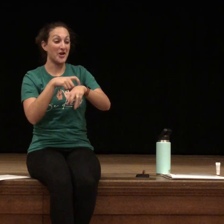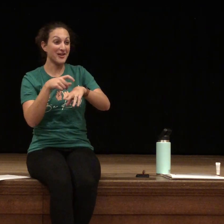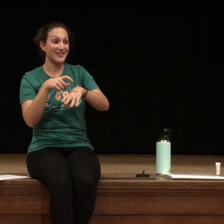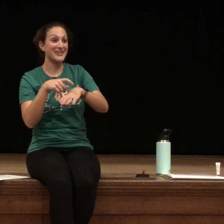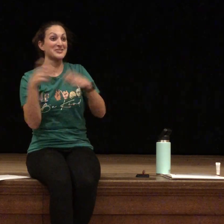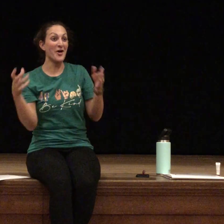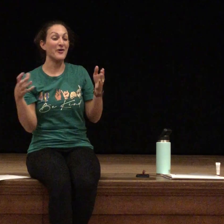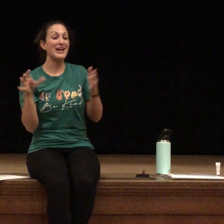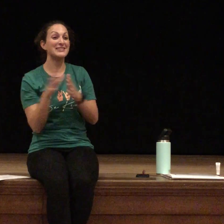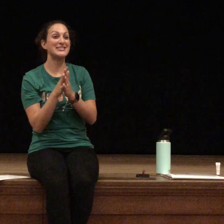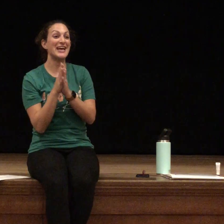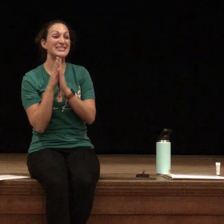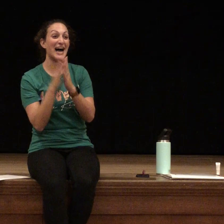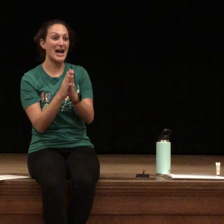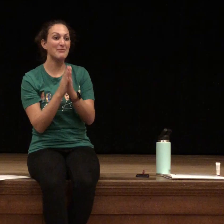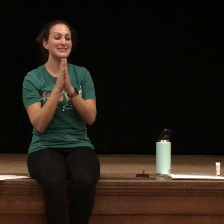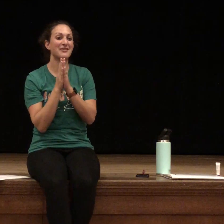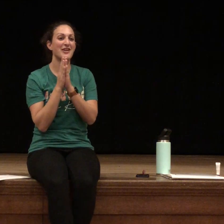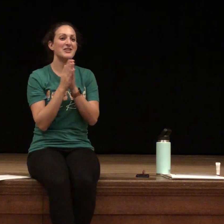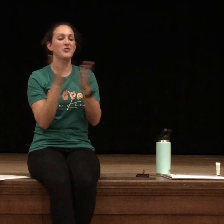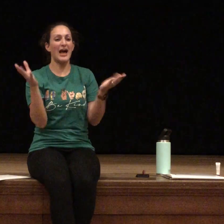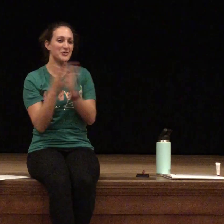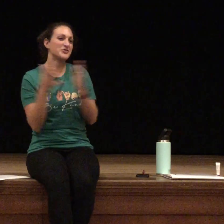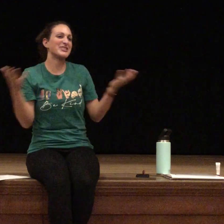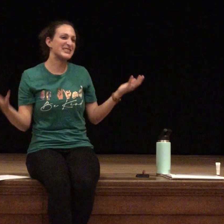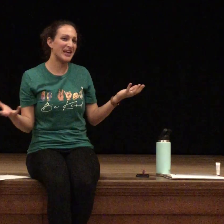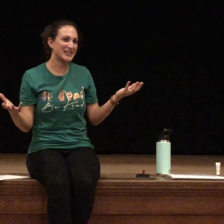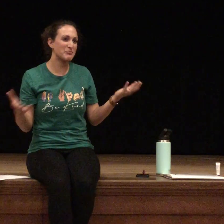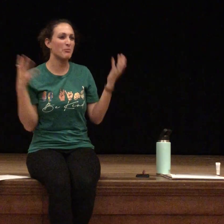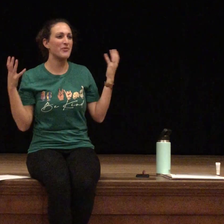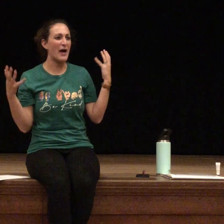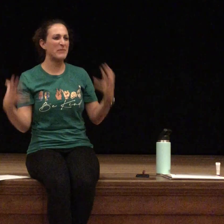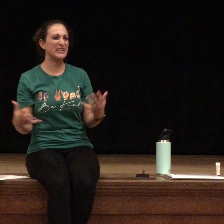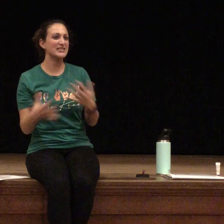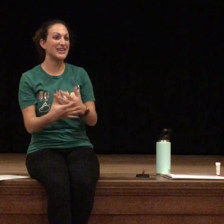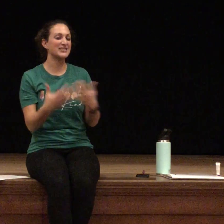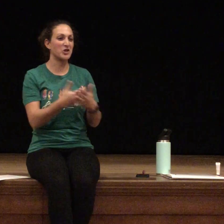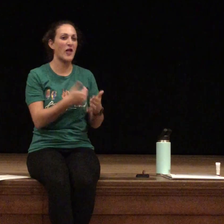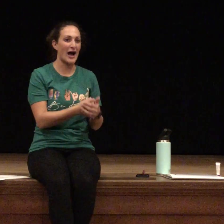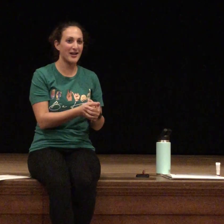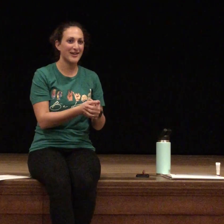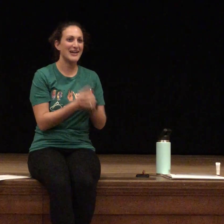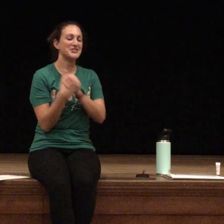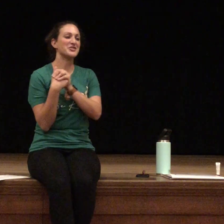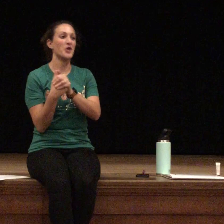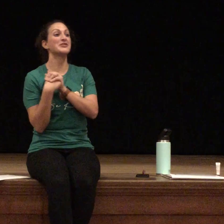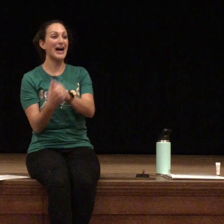Good. So to say a time instead of, so yeah, you would just say 6, but that means 6 o'clock. And to show